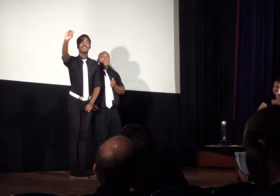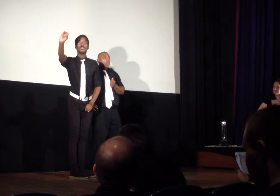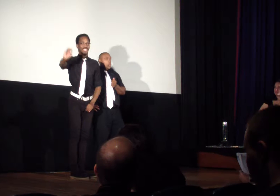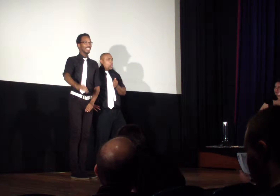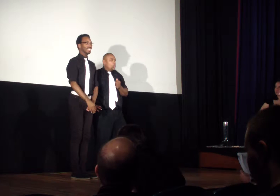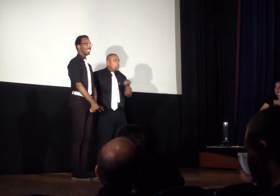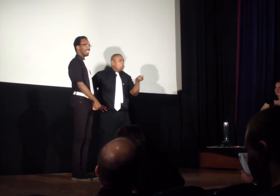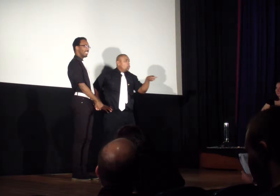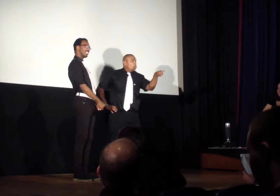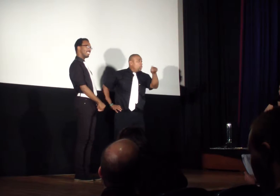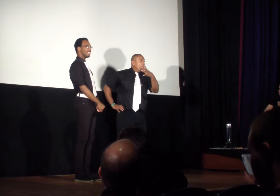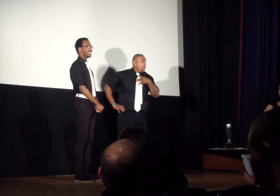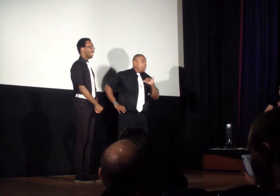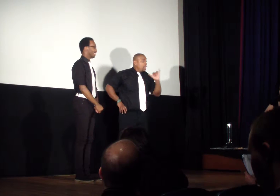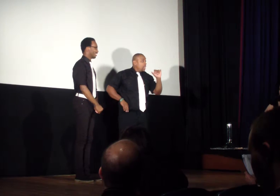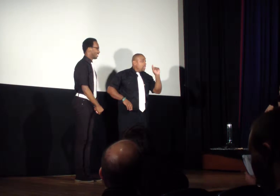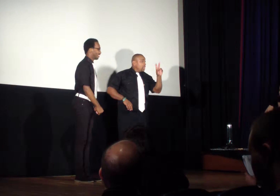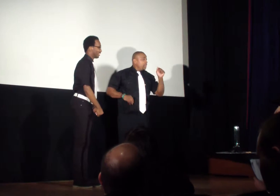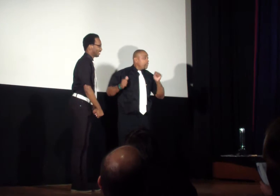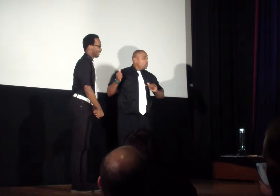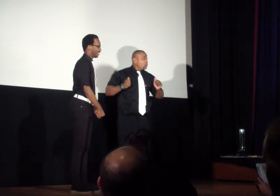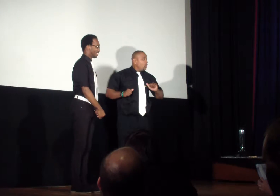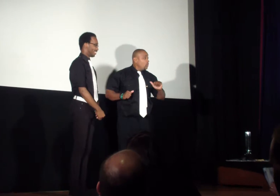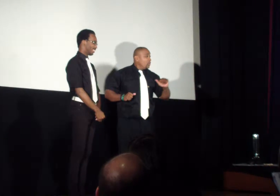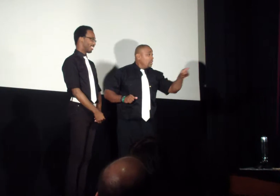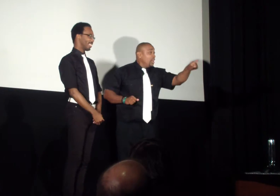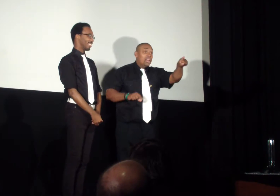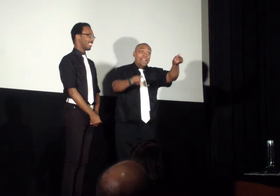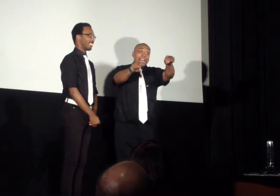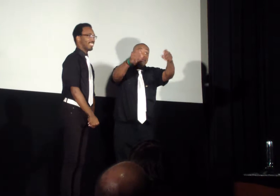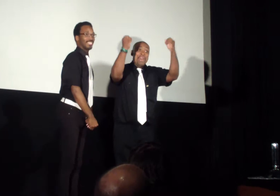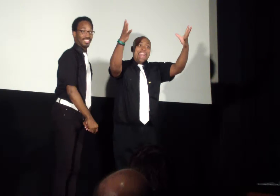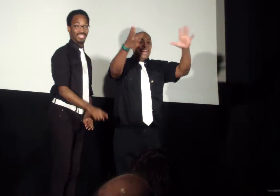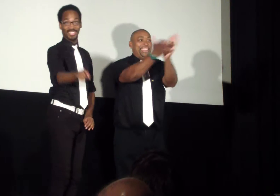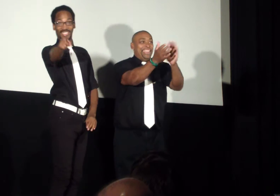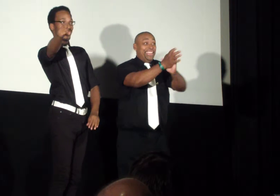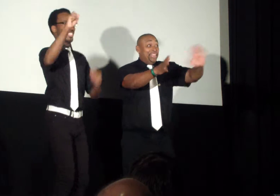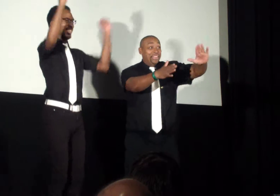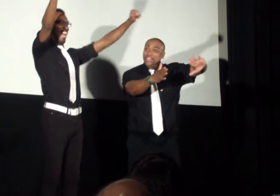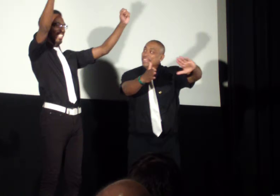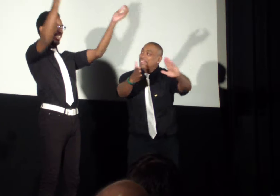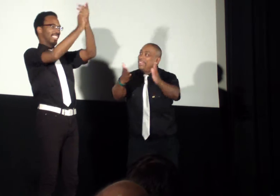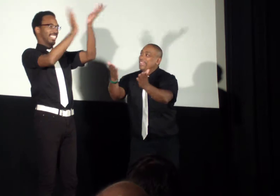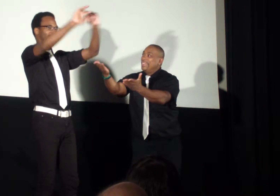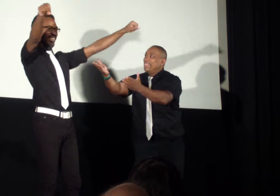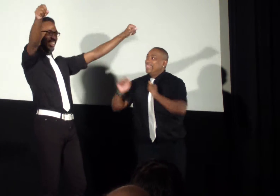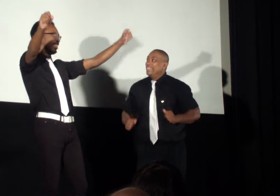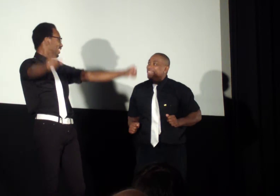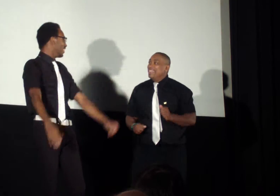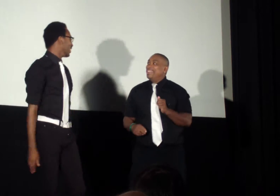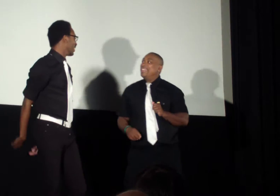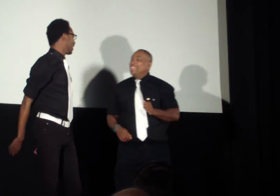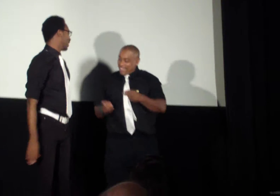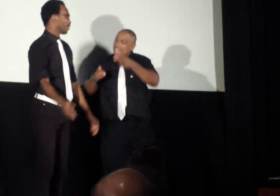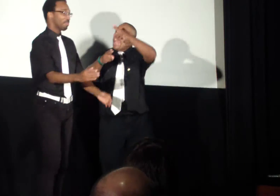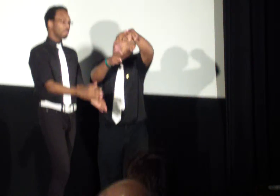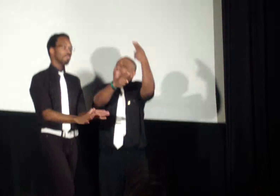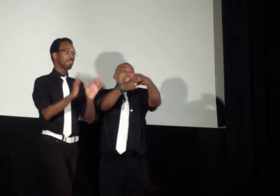do? Do you know? You like that TV show? Anybody remember that TV show? Yeah, many. Okay, okay. All right,